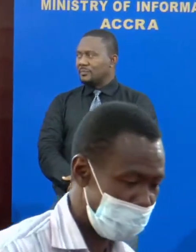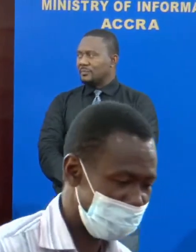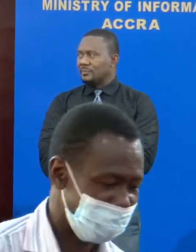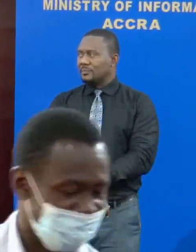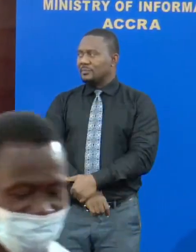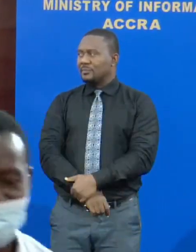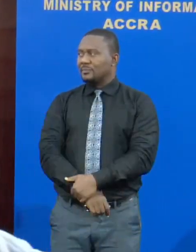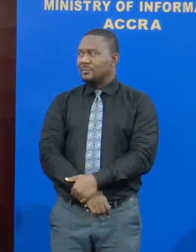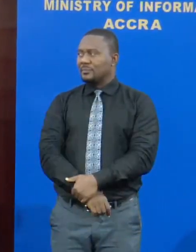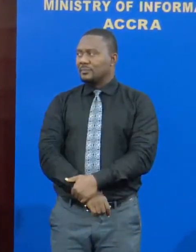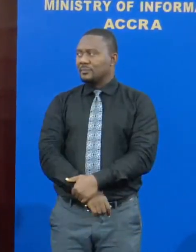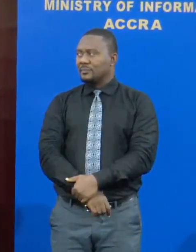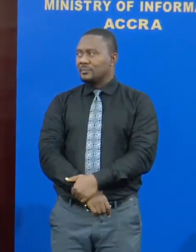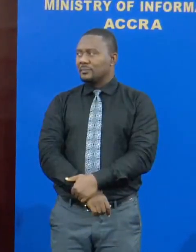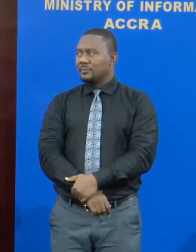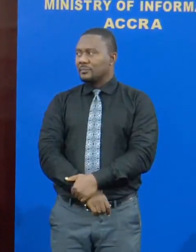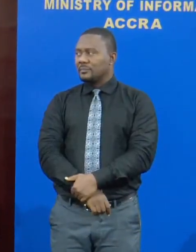Thank you very much, sir.